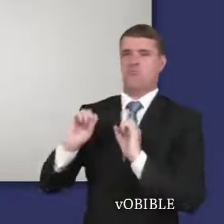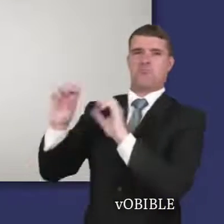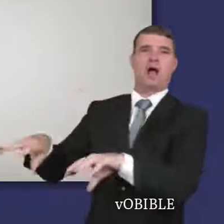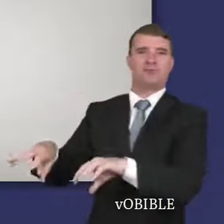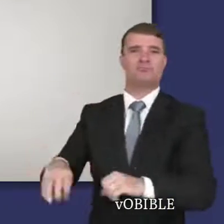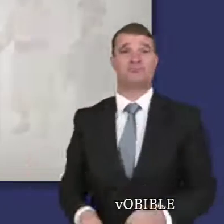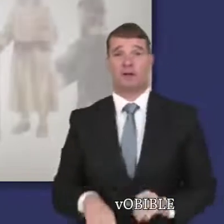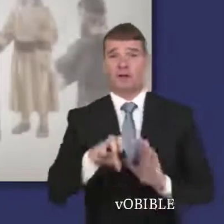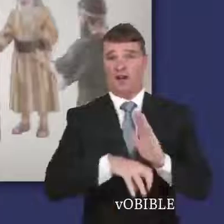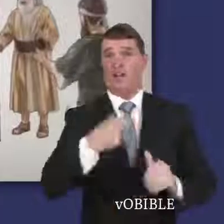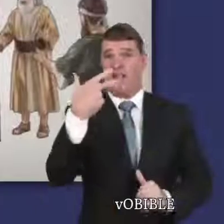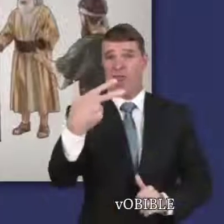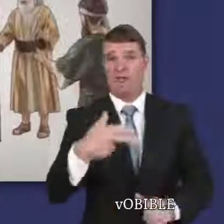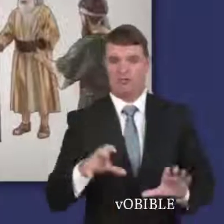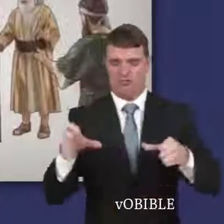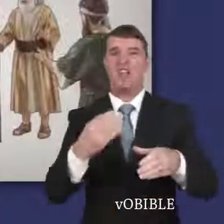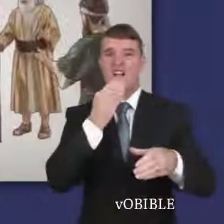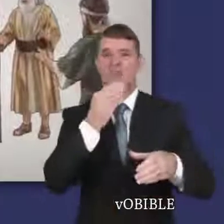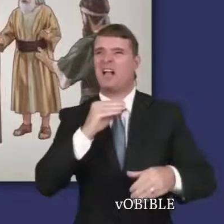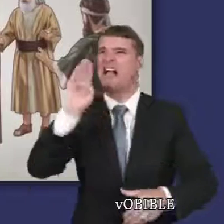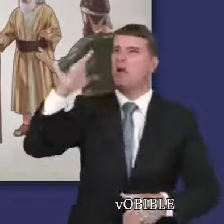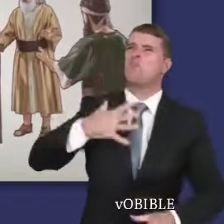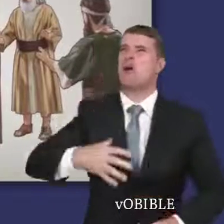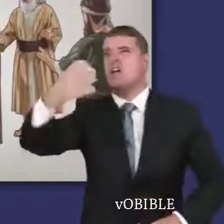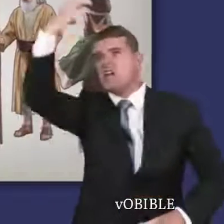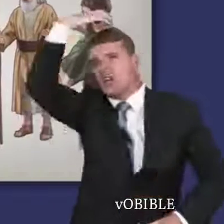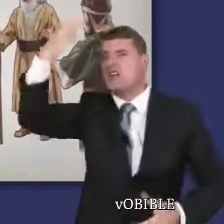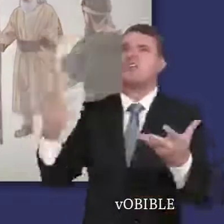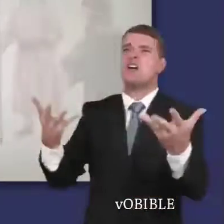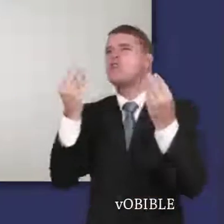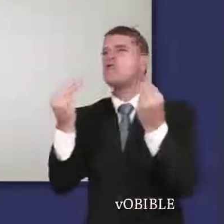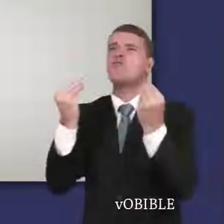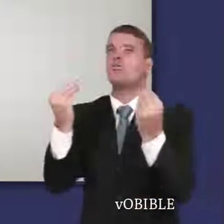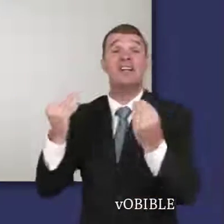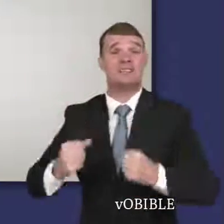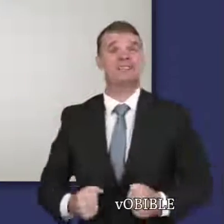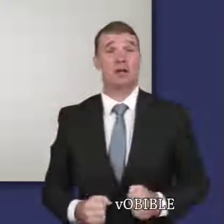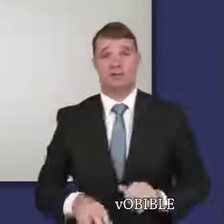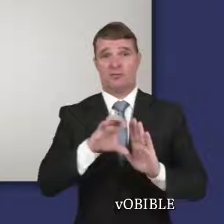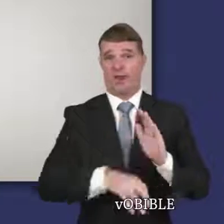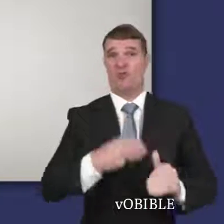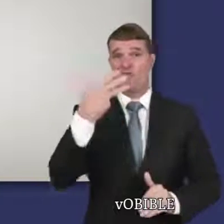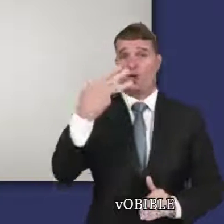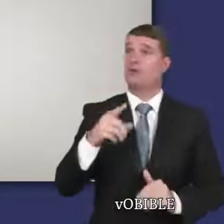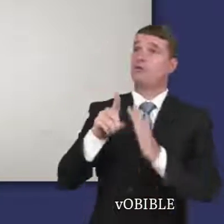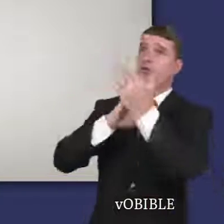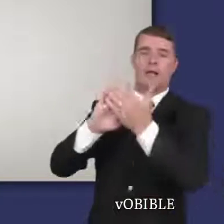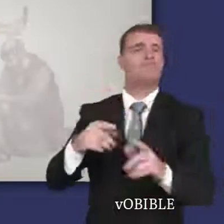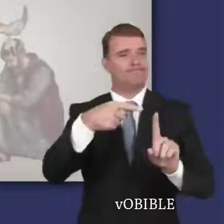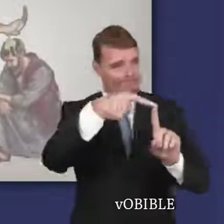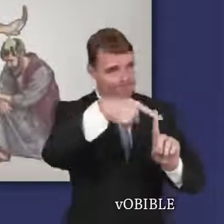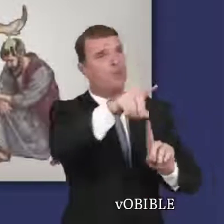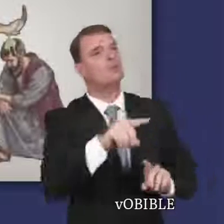In the next chapter, the Israelites faithlessly demand a king. In chapter 9,